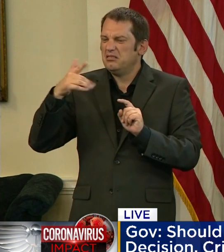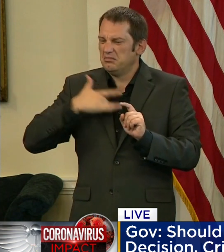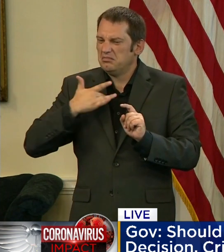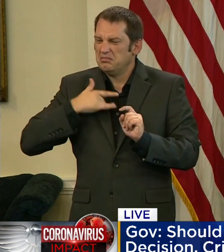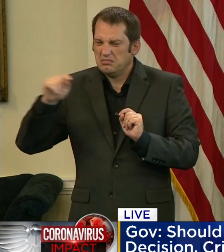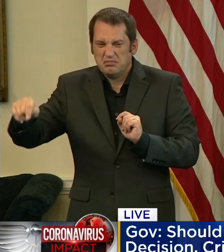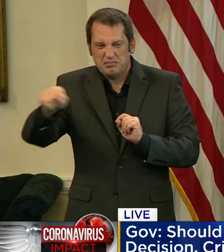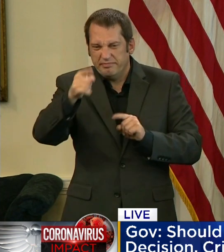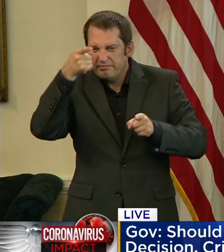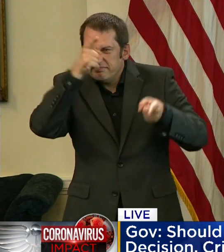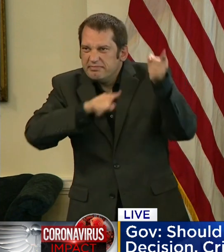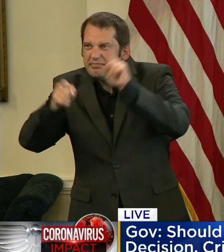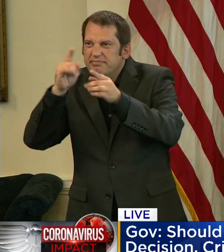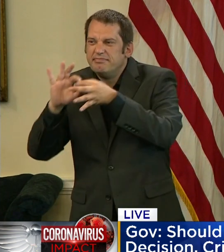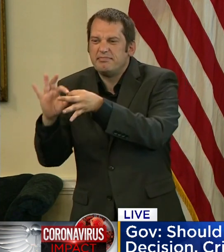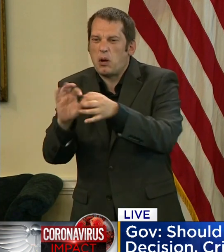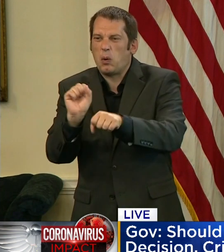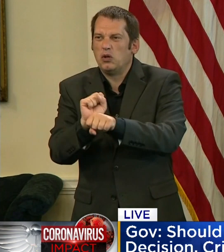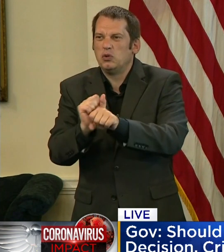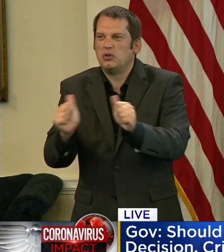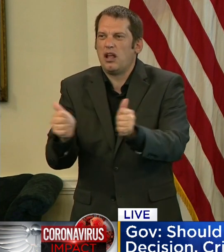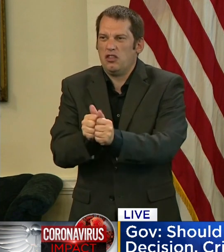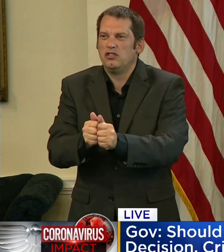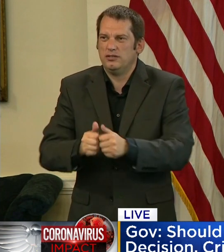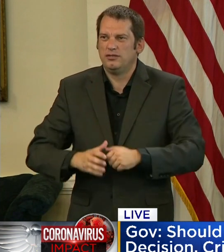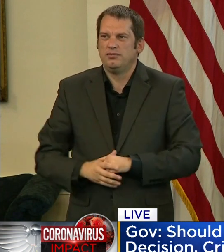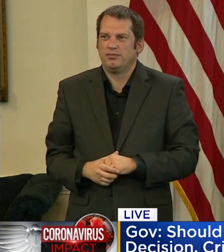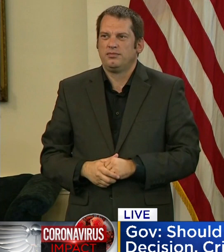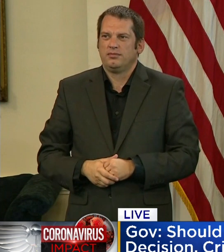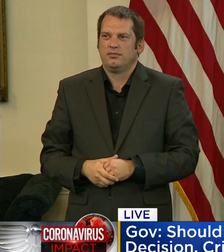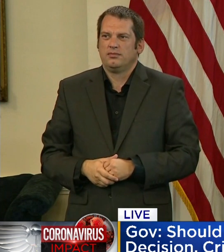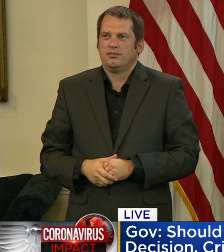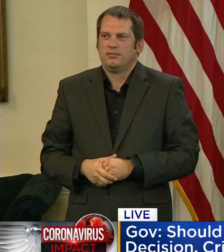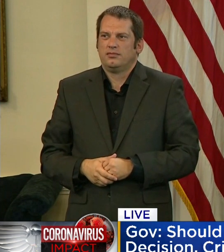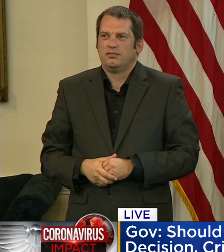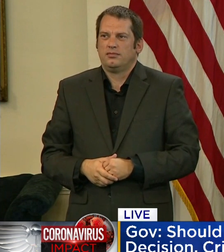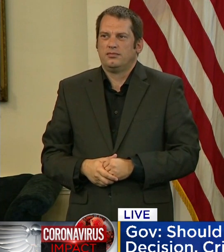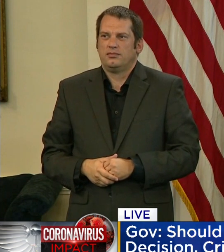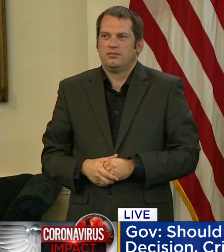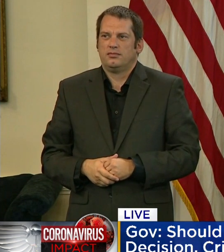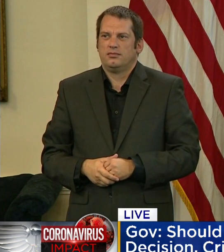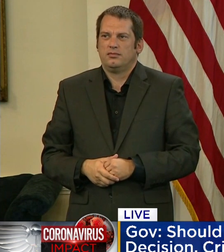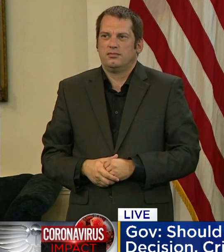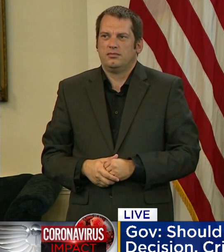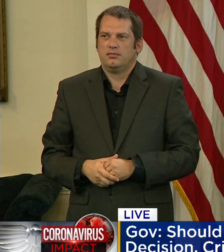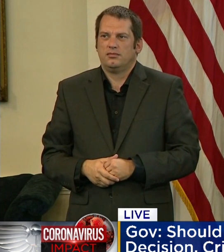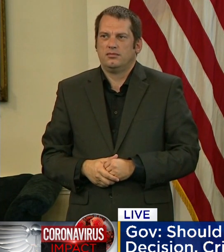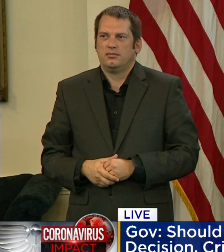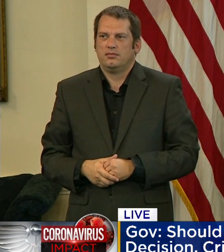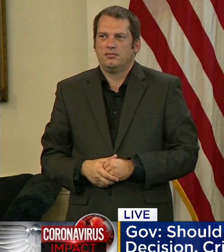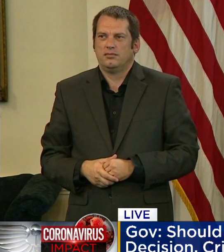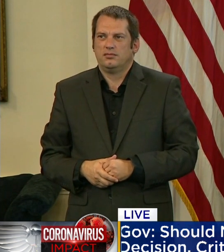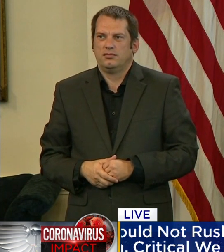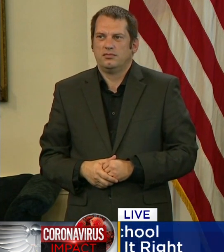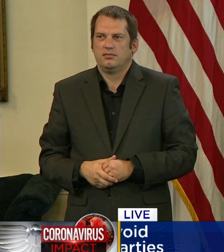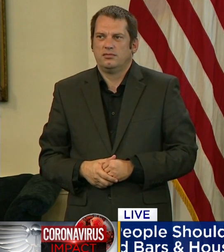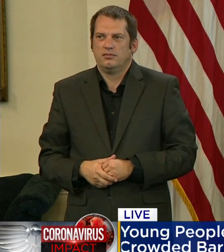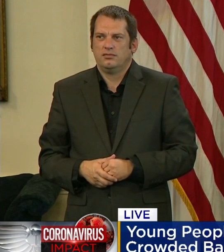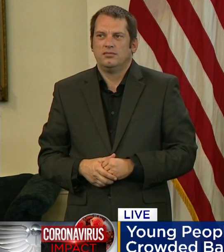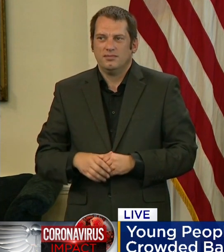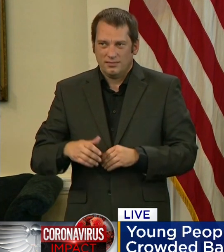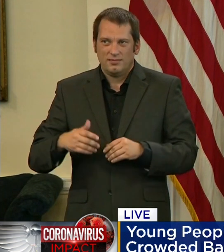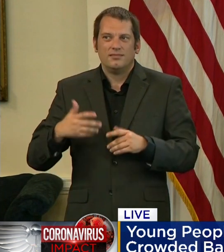the federal government system a while back, an OPM. We had a breach of Experian and a number of banks, and this